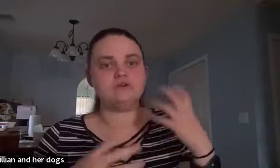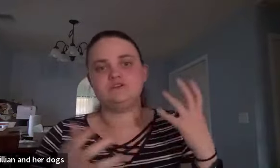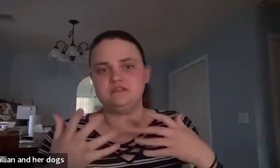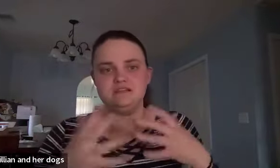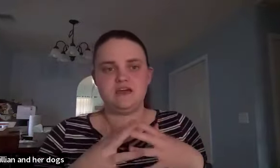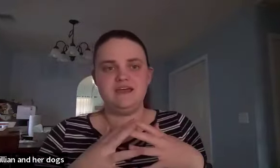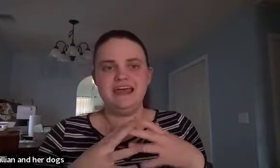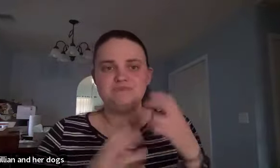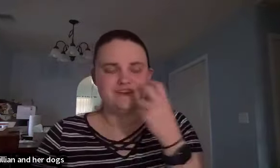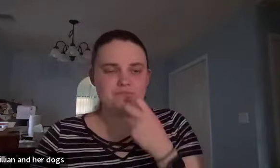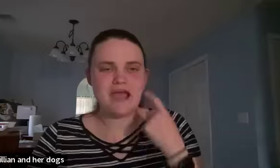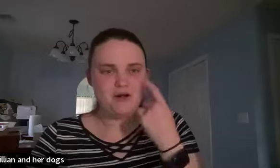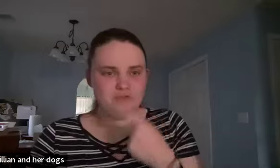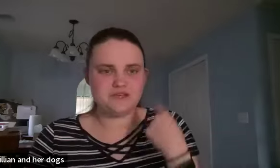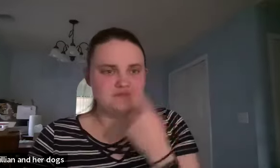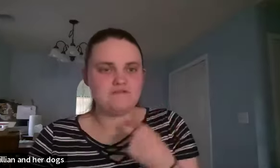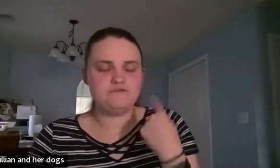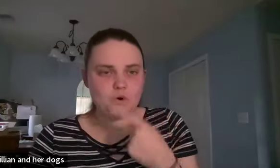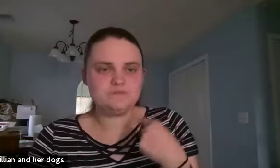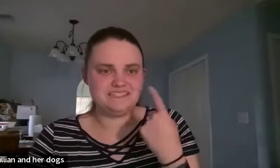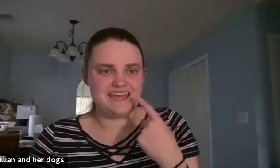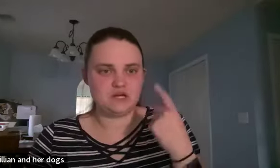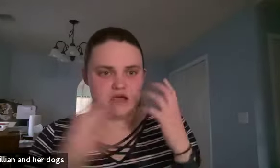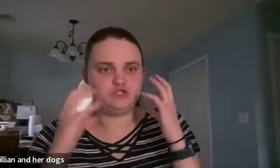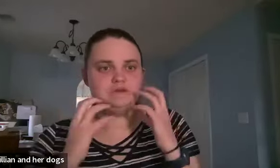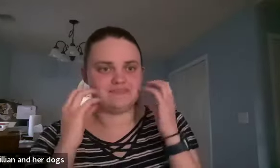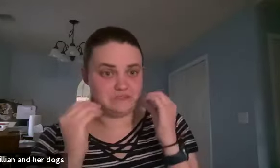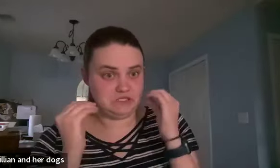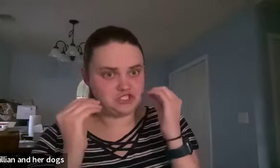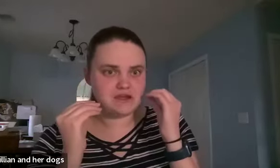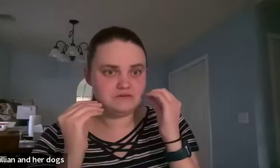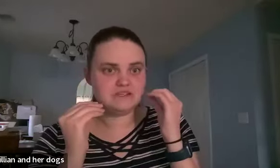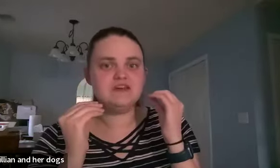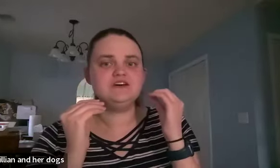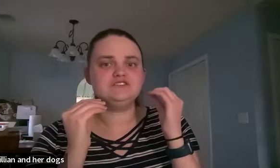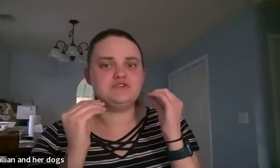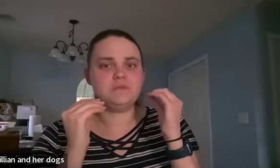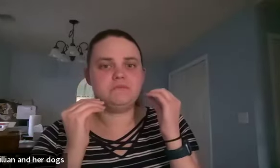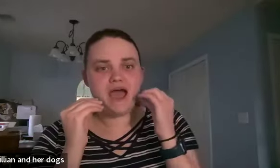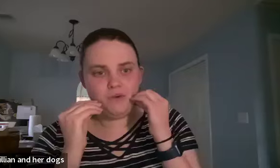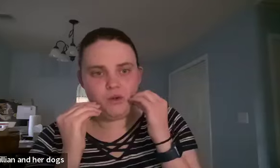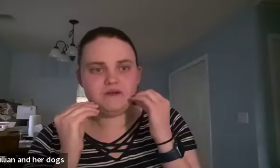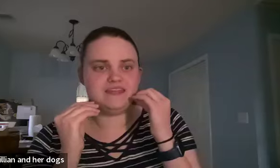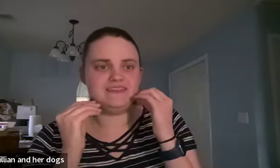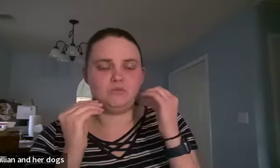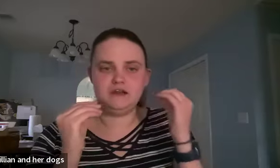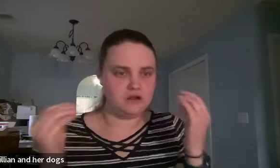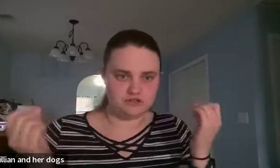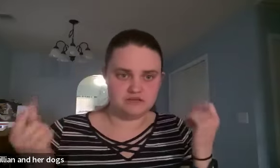hungry, or things like that, but their mouths have not formed yet enough to get the speech sounds. So they're babble, and then we don't understand